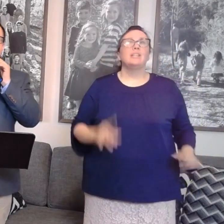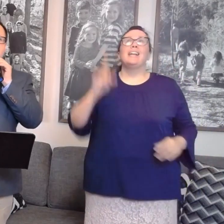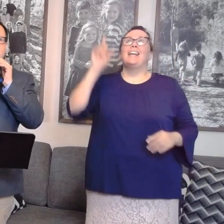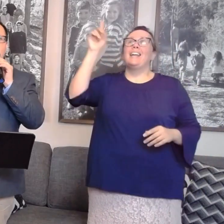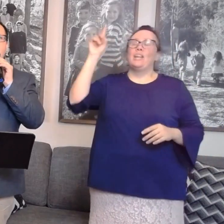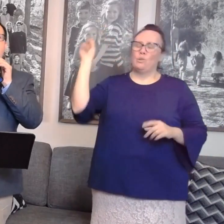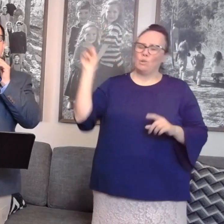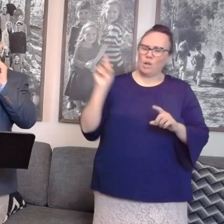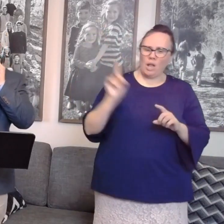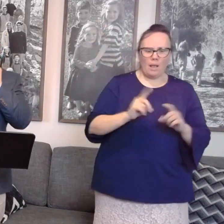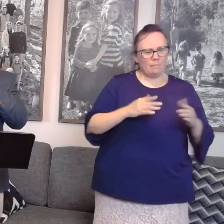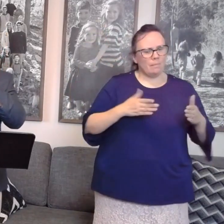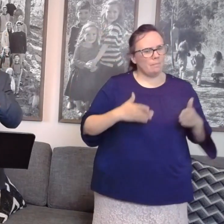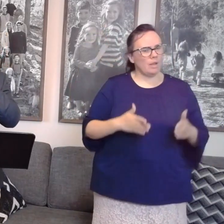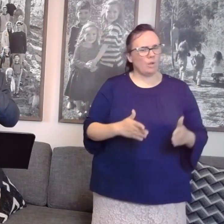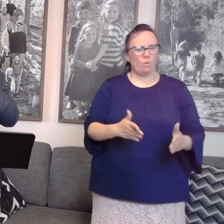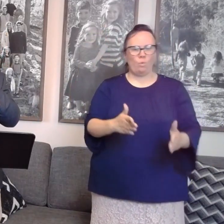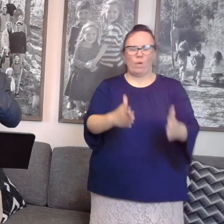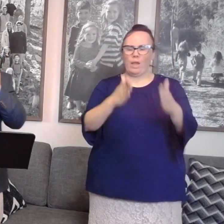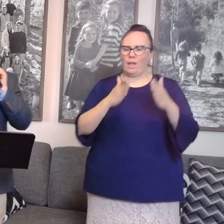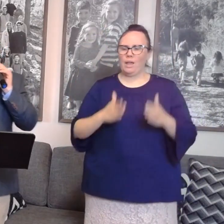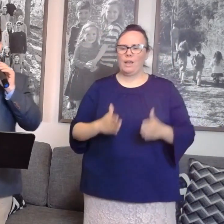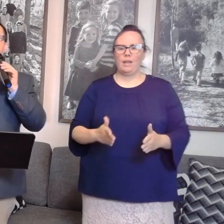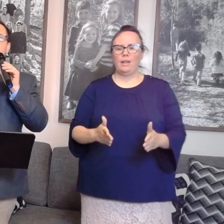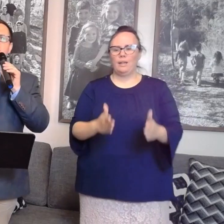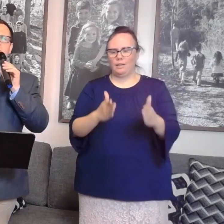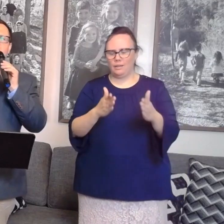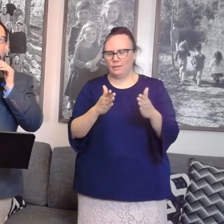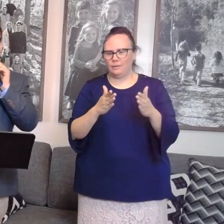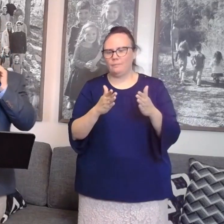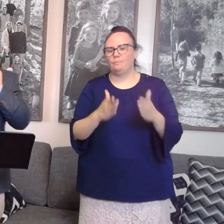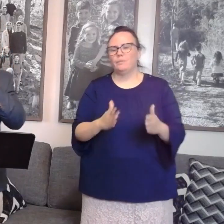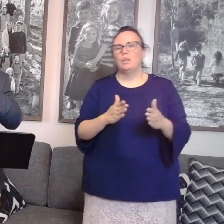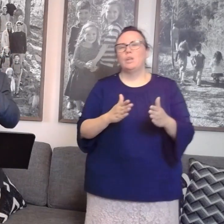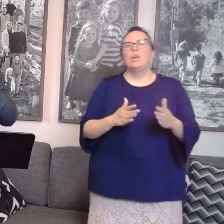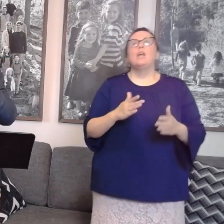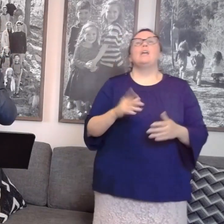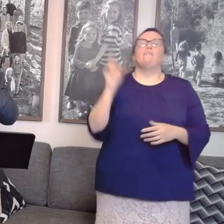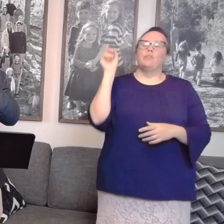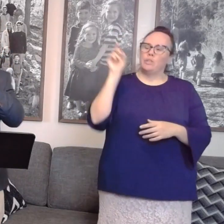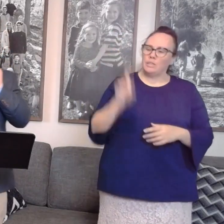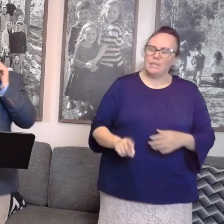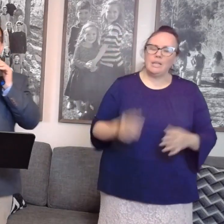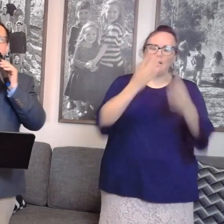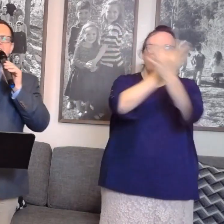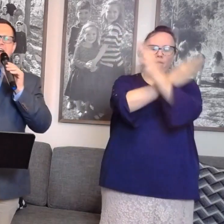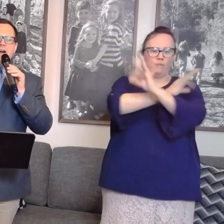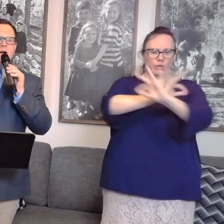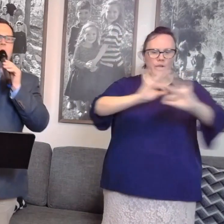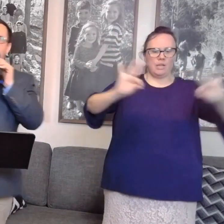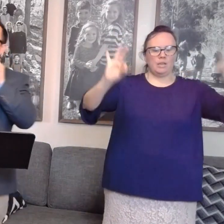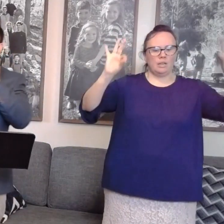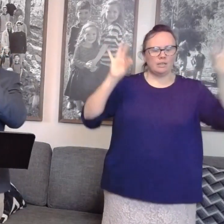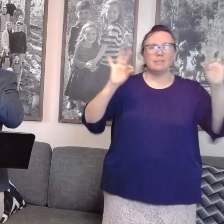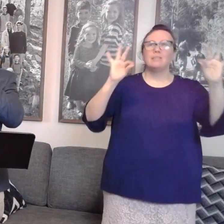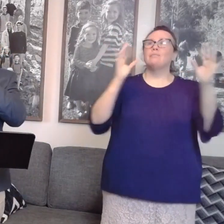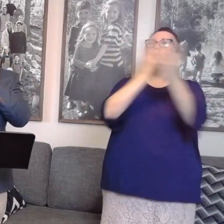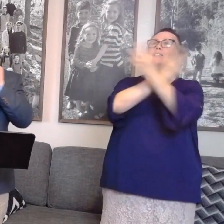lost, he's a way maker. Oh, if you need freedom,